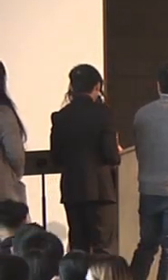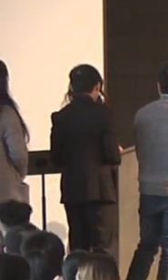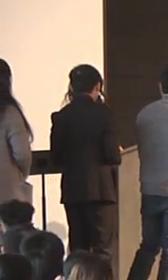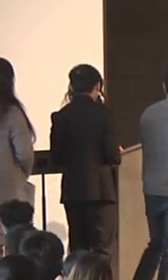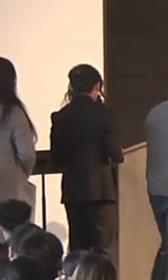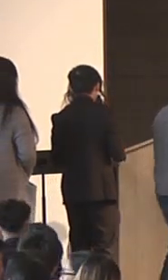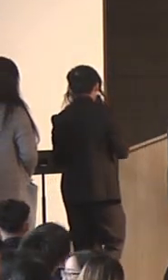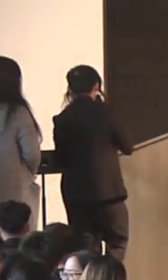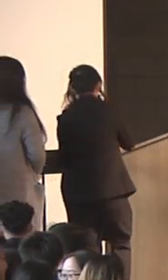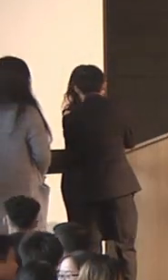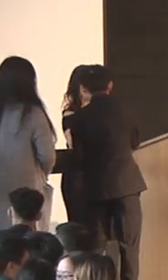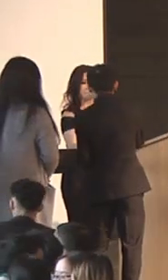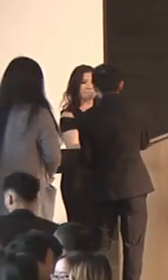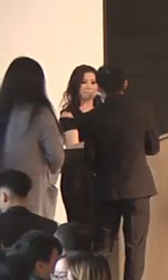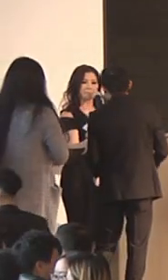Cha Yang Vu,